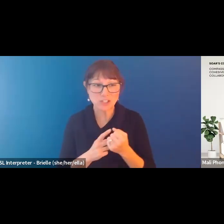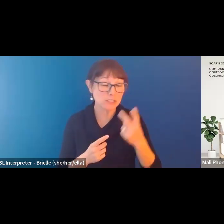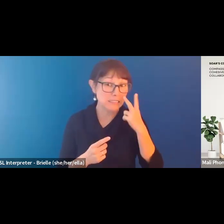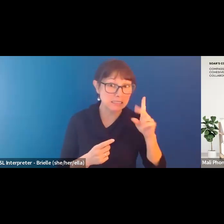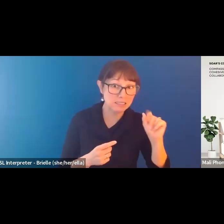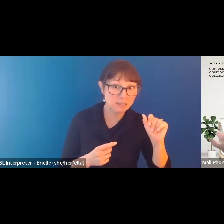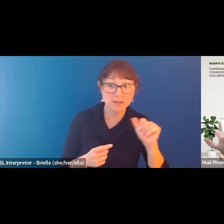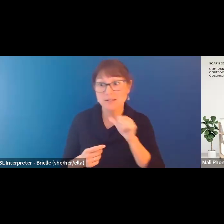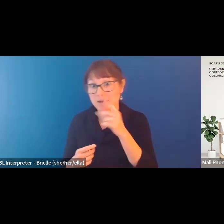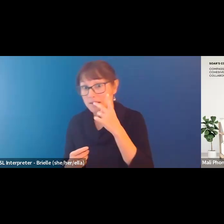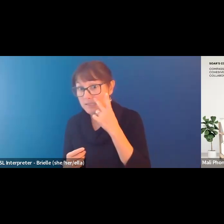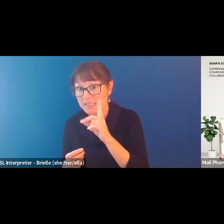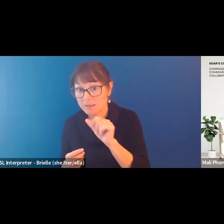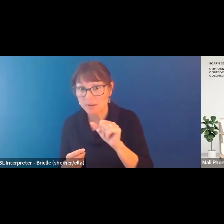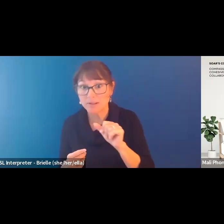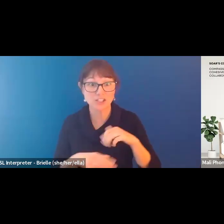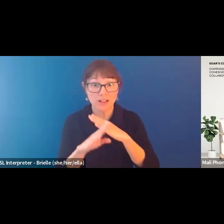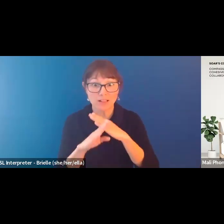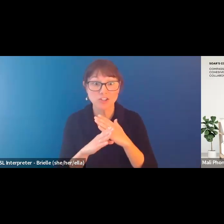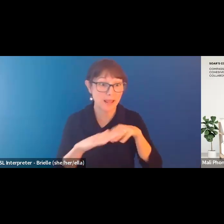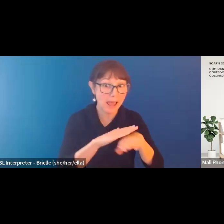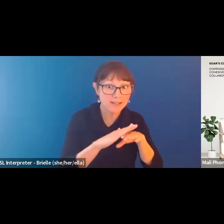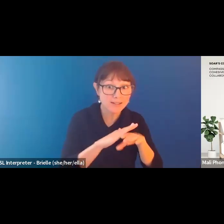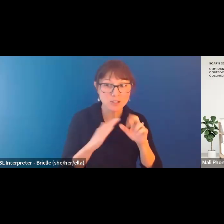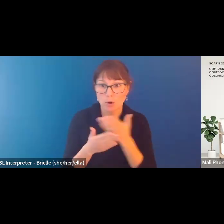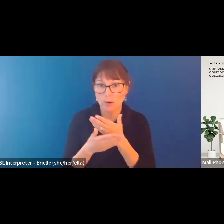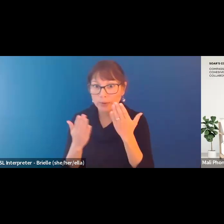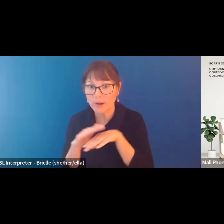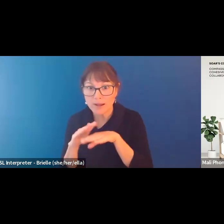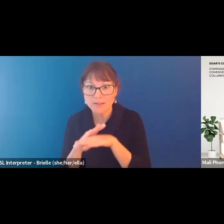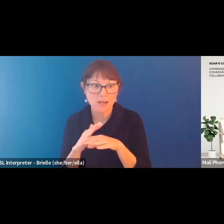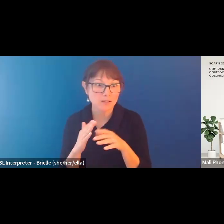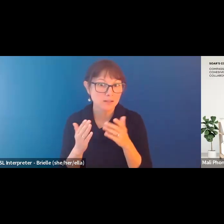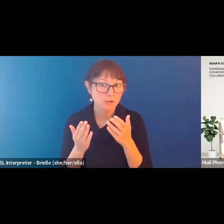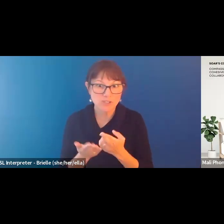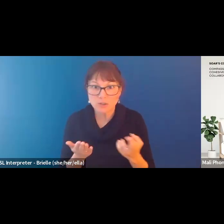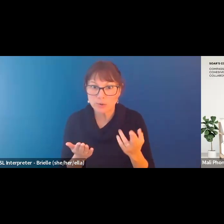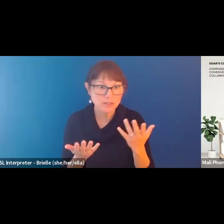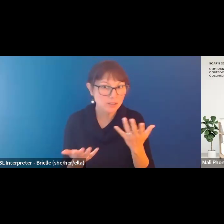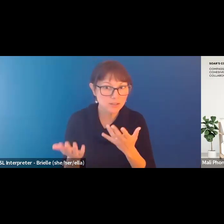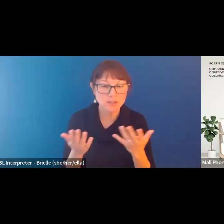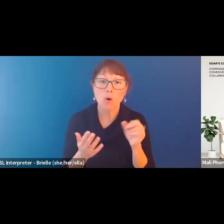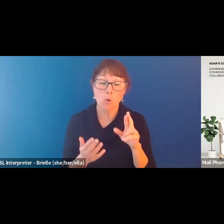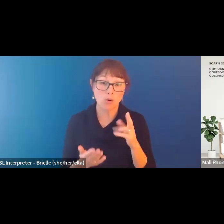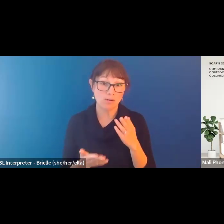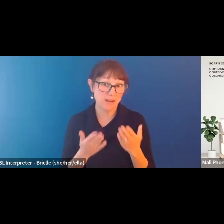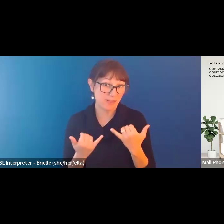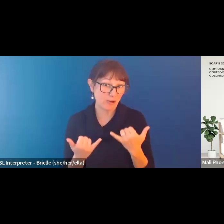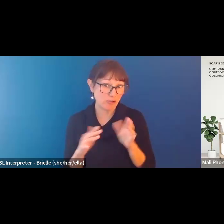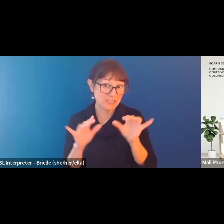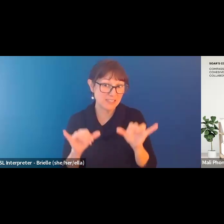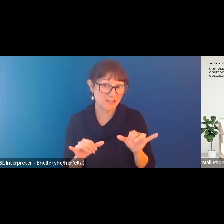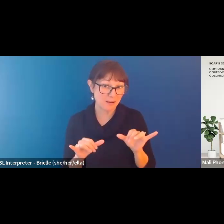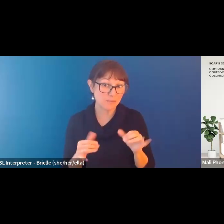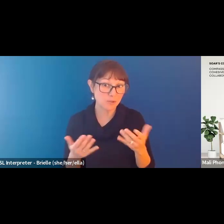challenges, our access perhaps or lack thereof to resources, perhaps even the current systems that we